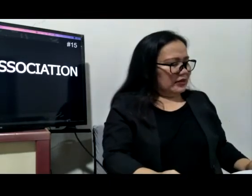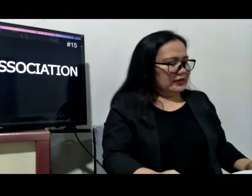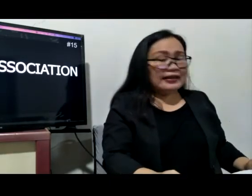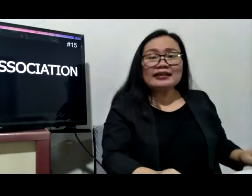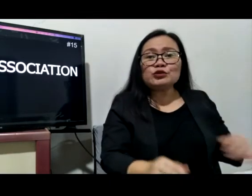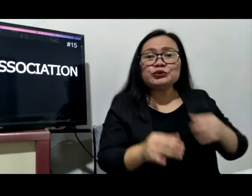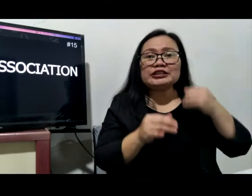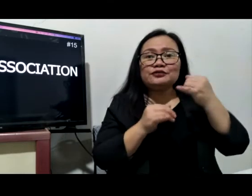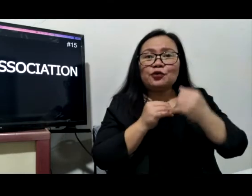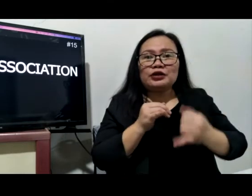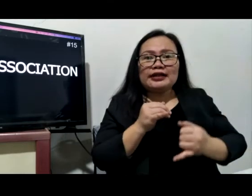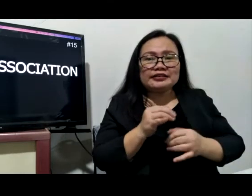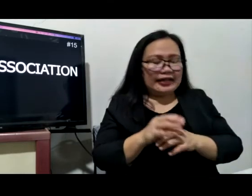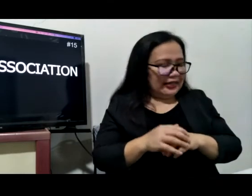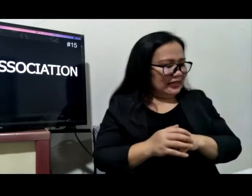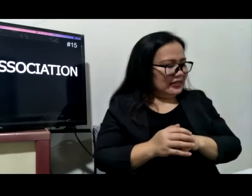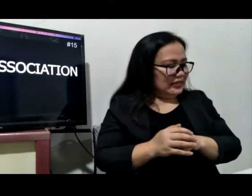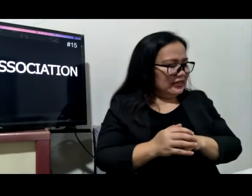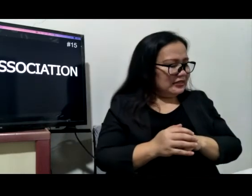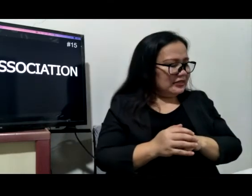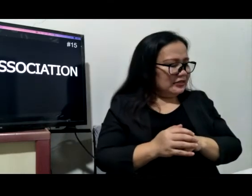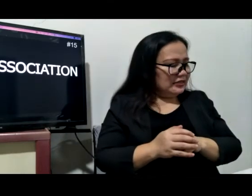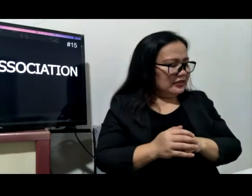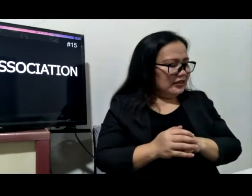The last word for letter A is